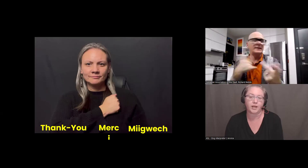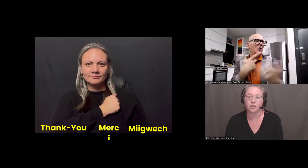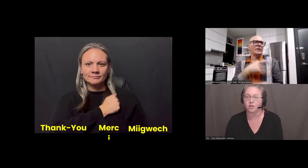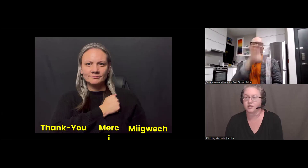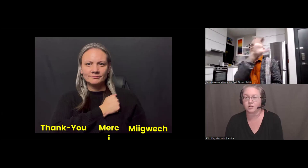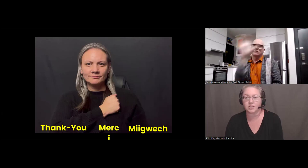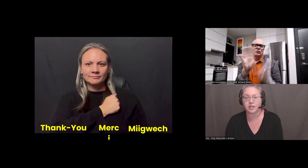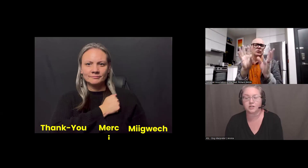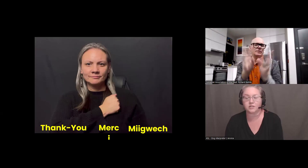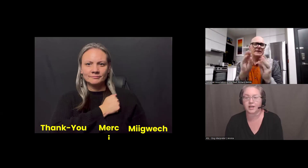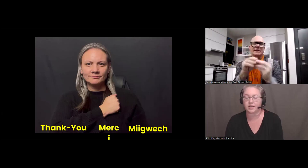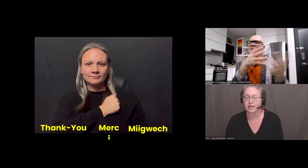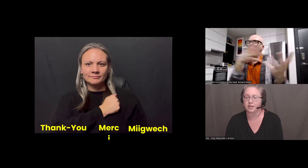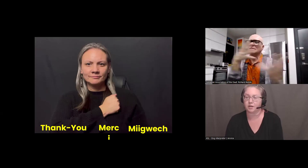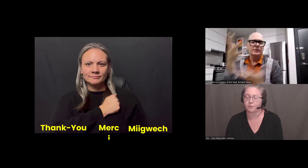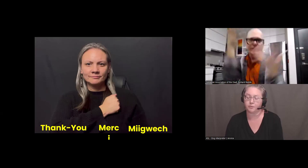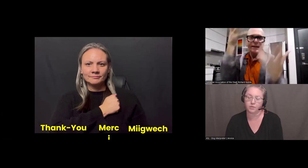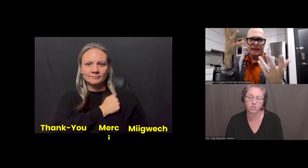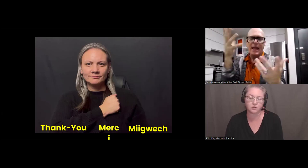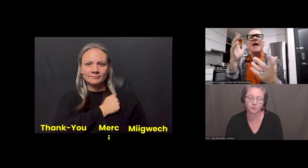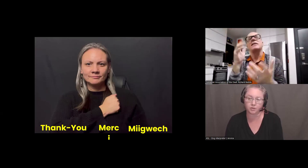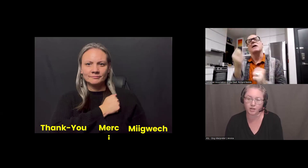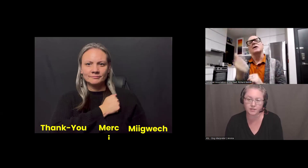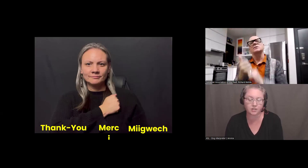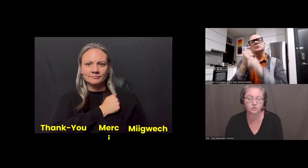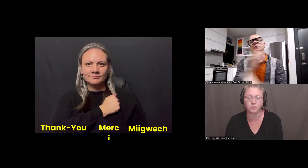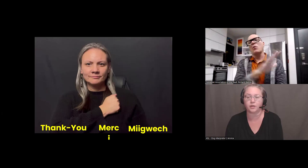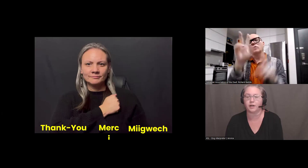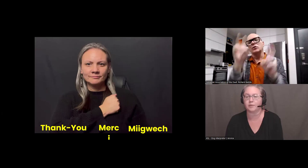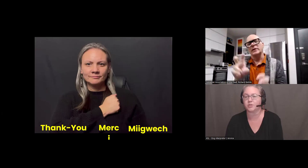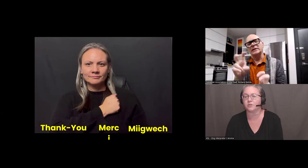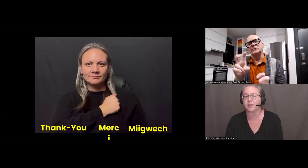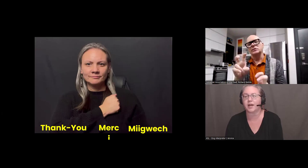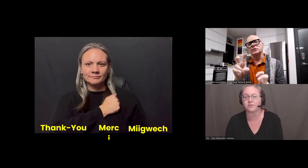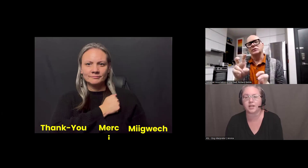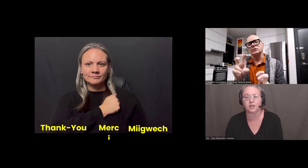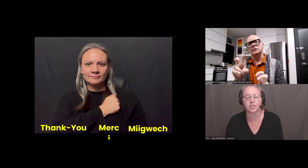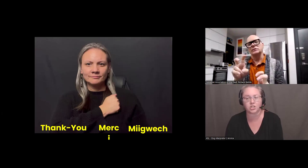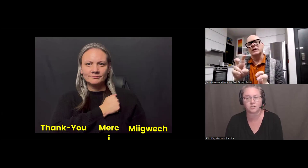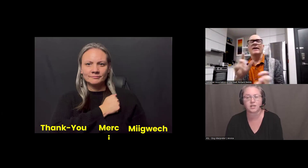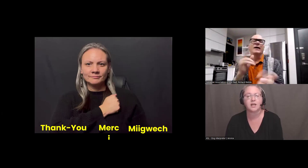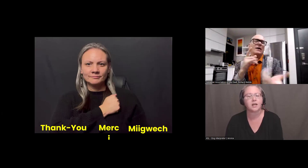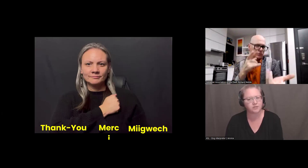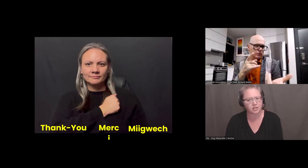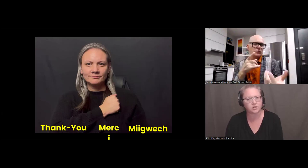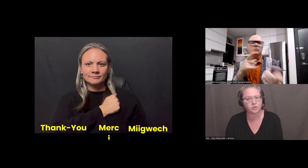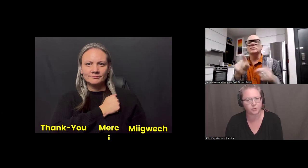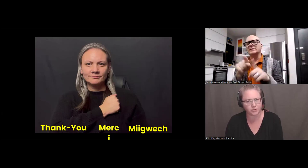write concentrated letters that hit issues from across the country. We are able to then advocate on issues of national